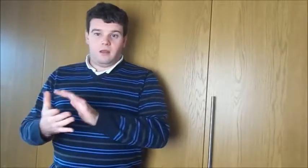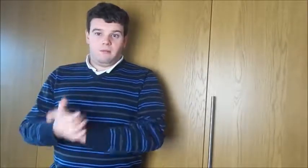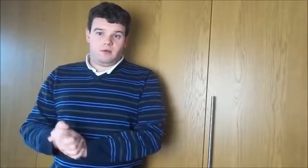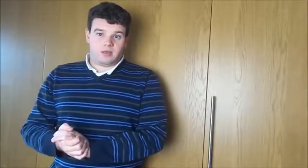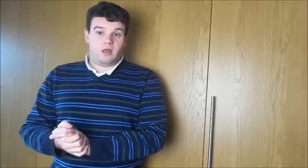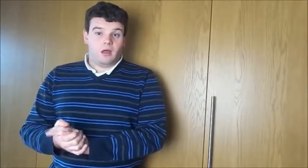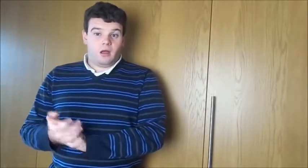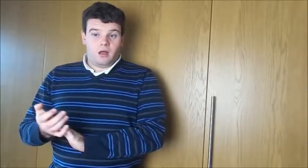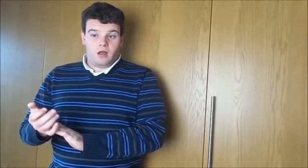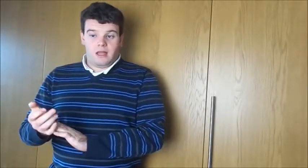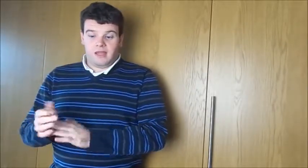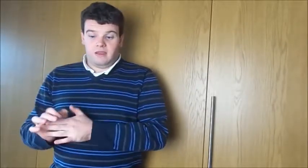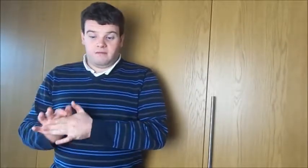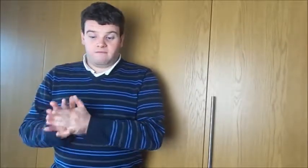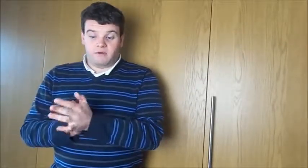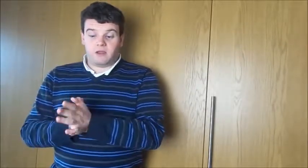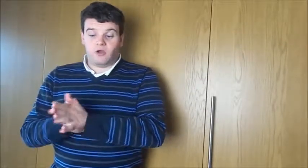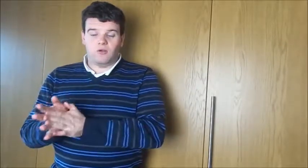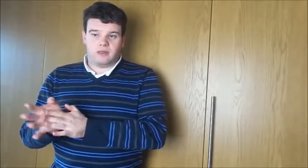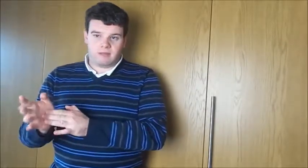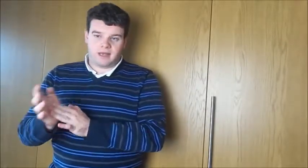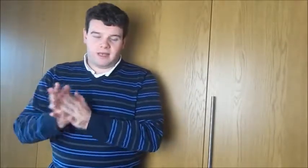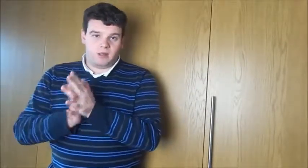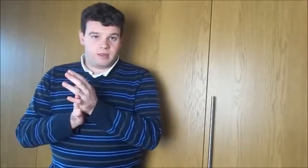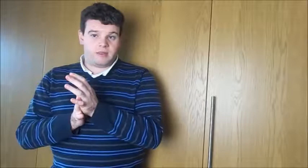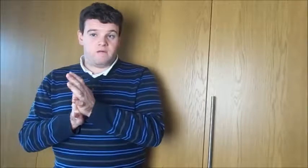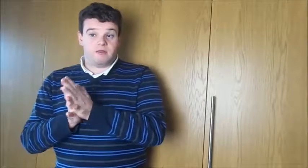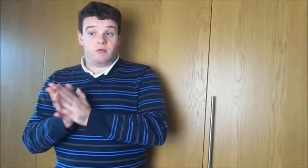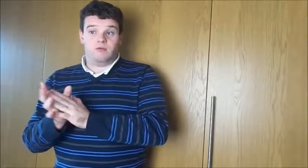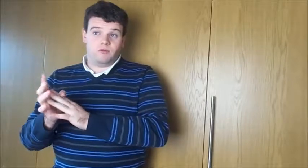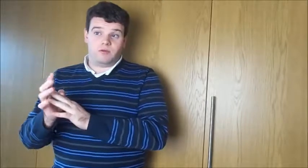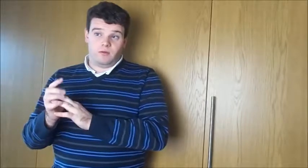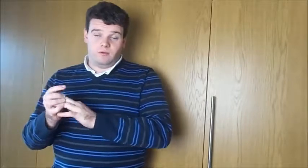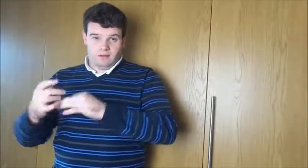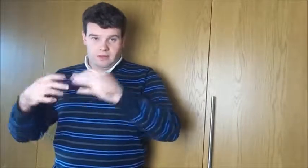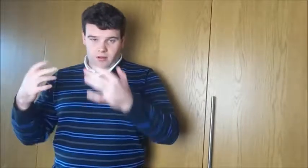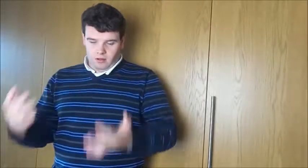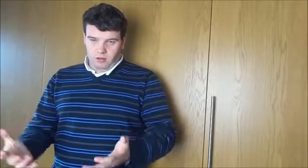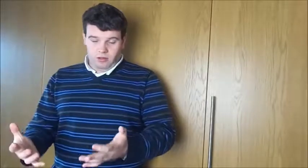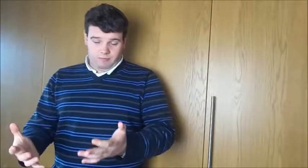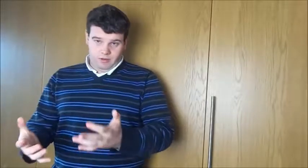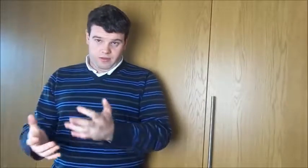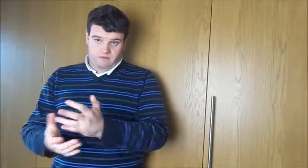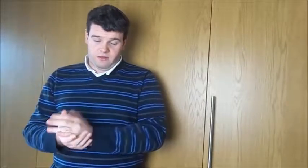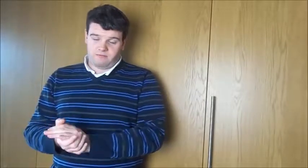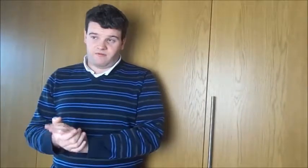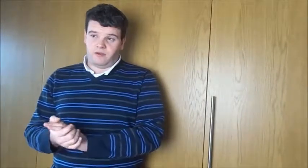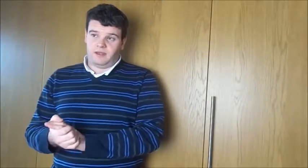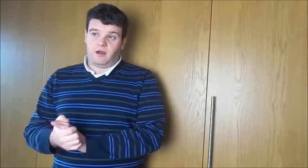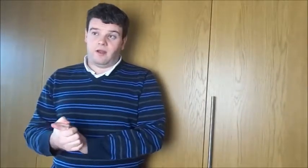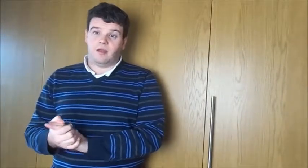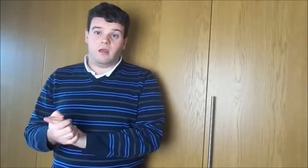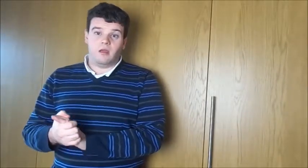But a very cunning man in her service, who was also in her husband's service before he died,